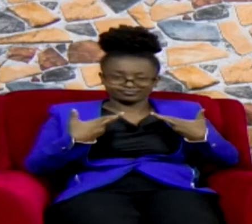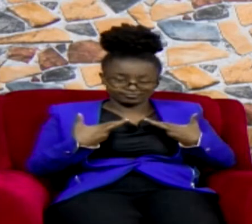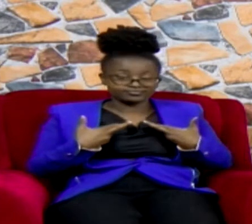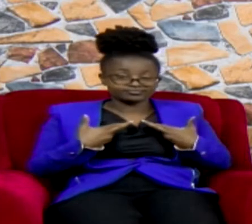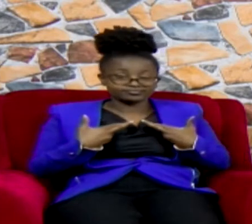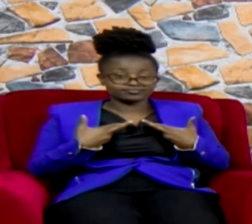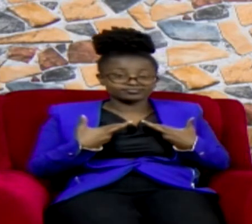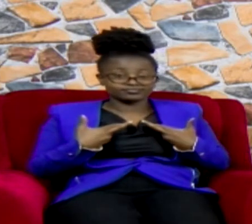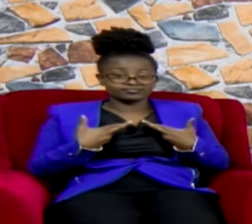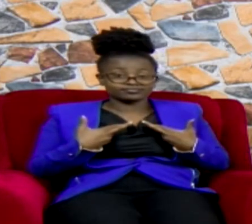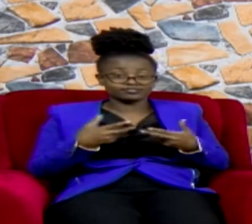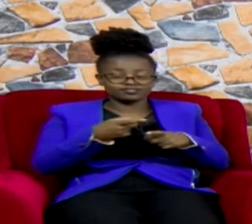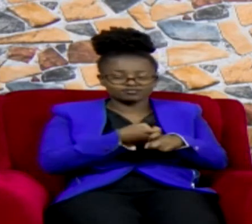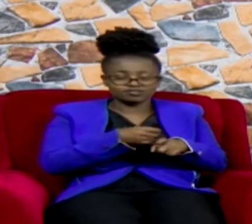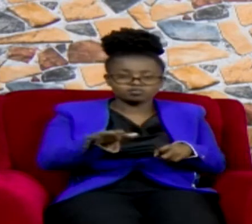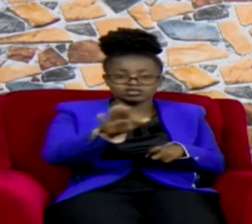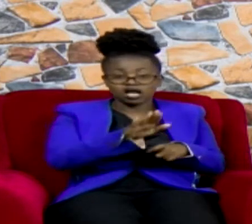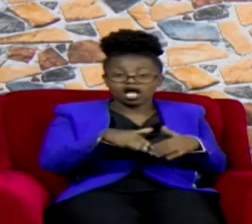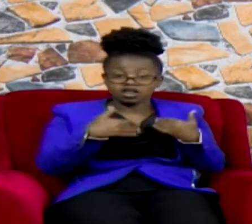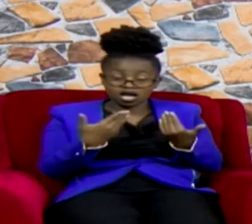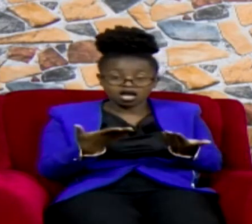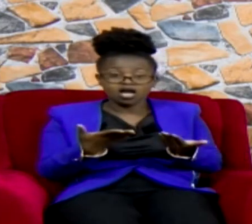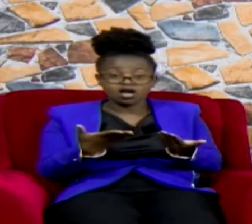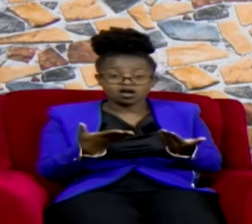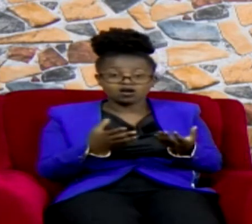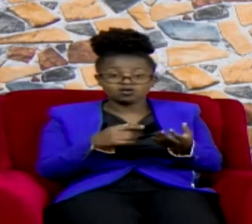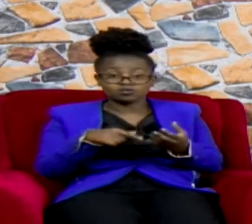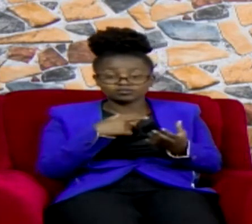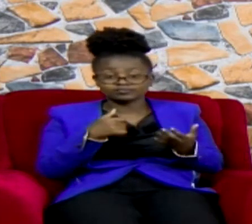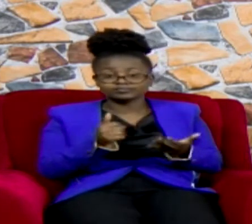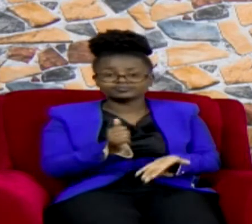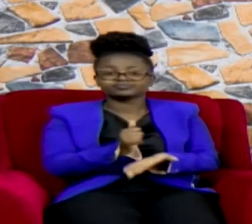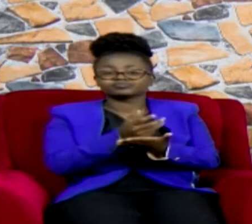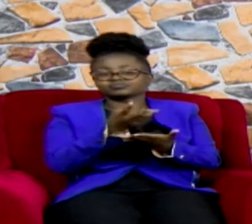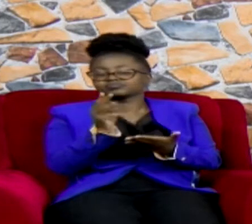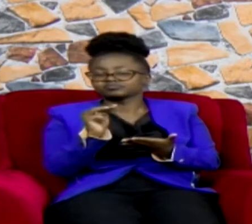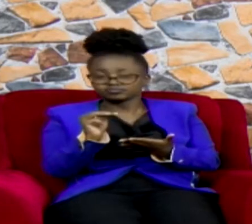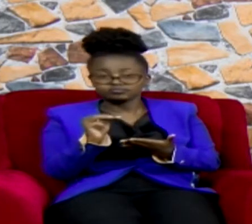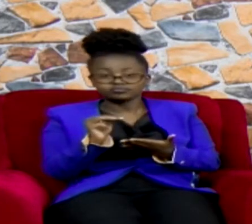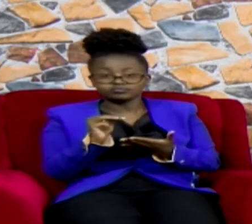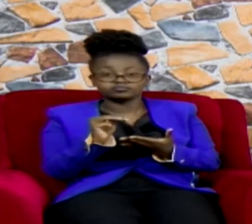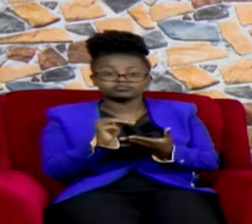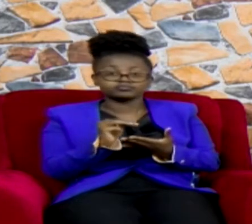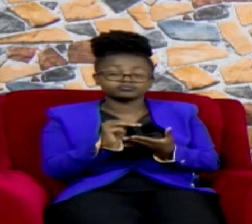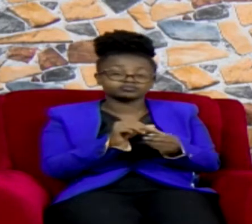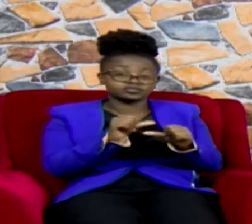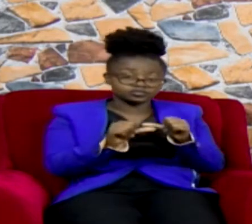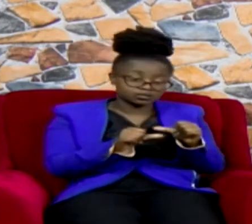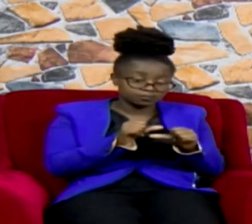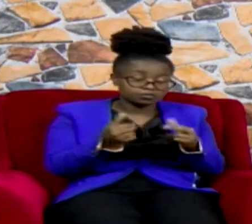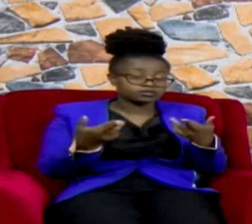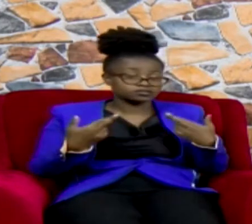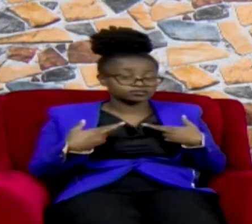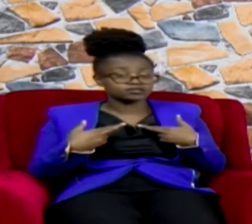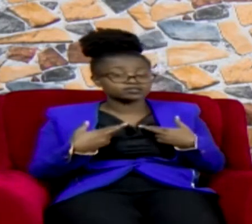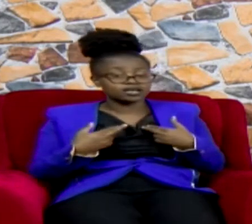the stimuli from the environment and how we integrate them in our brain. Okay, so it's about just receiving